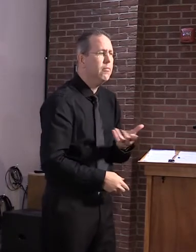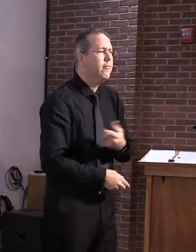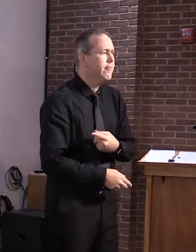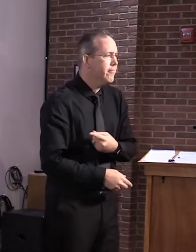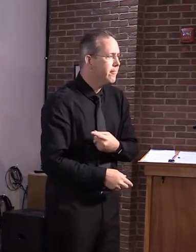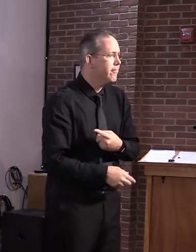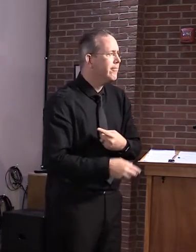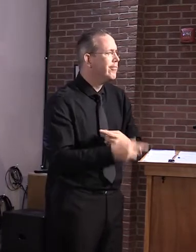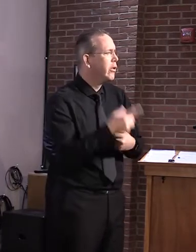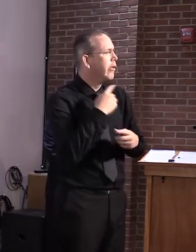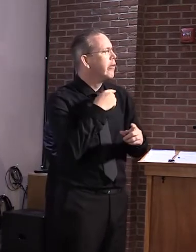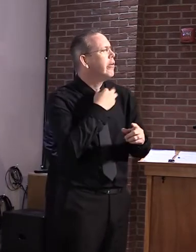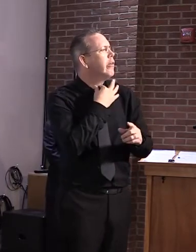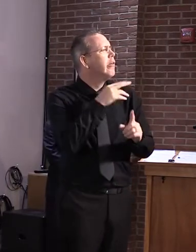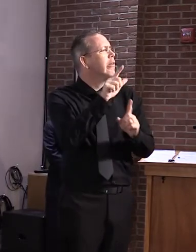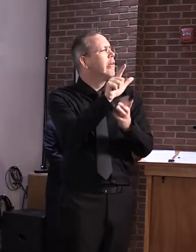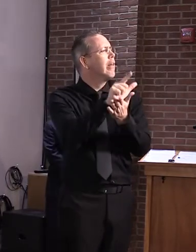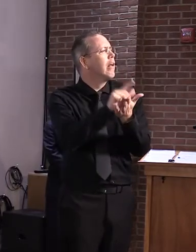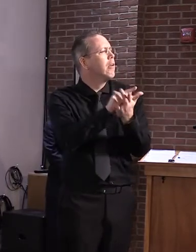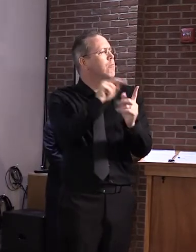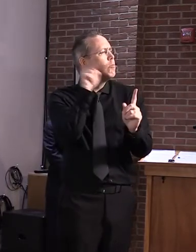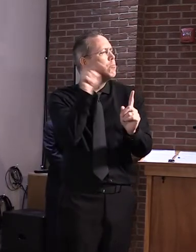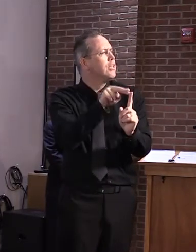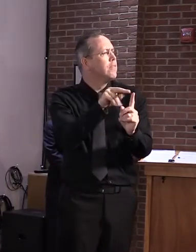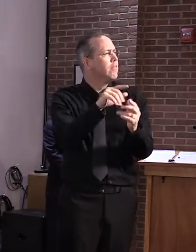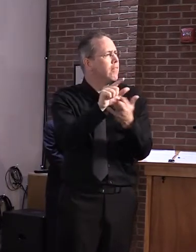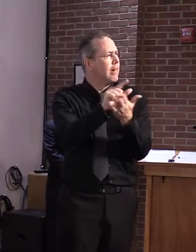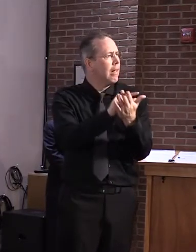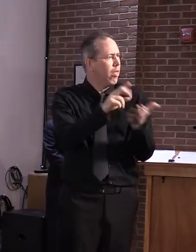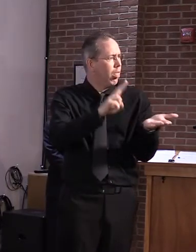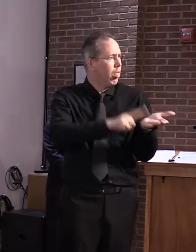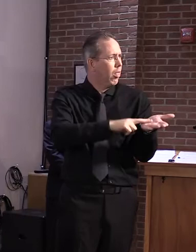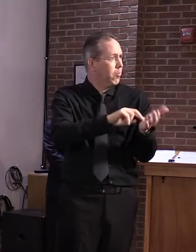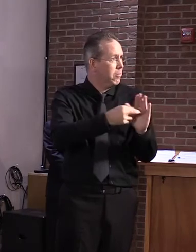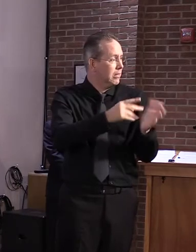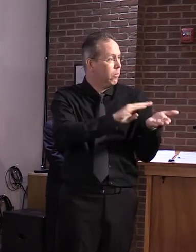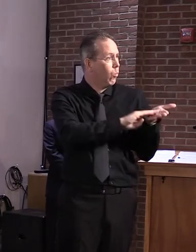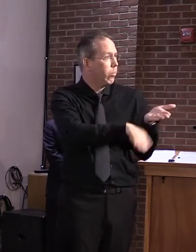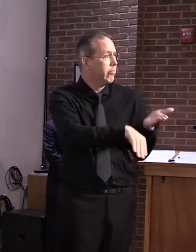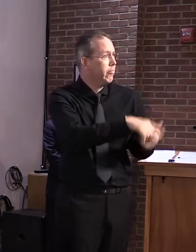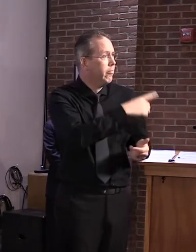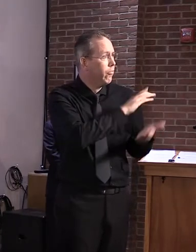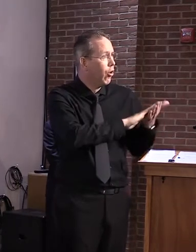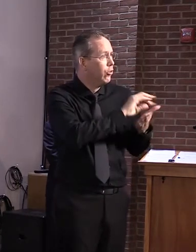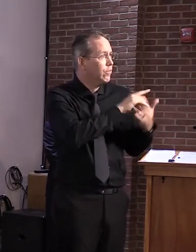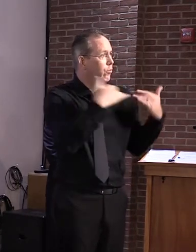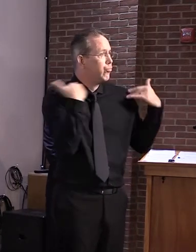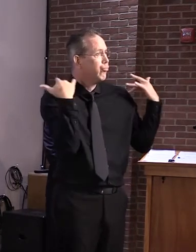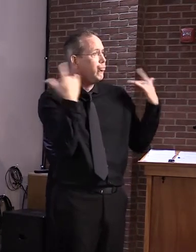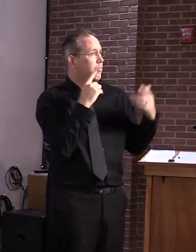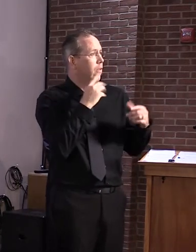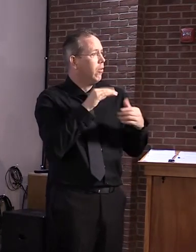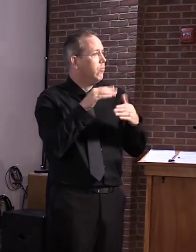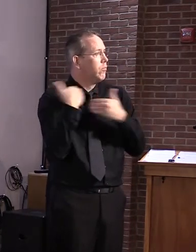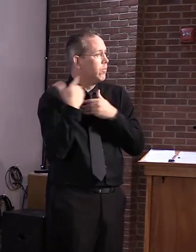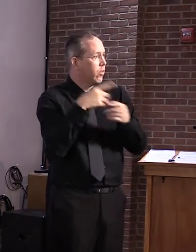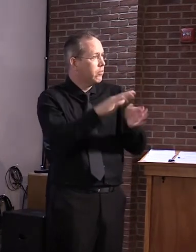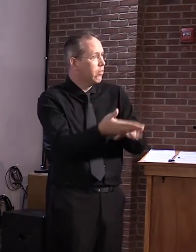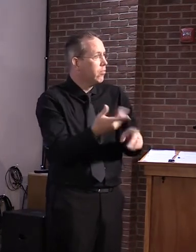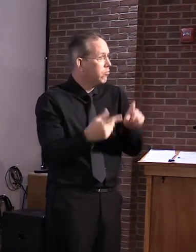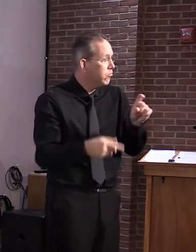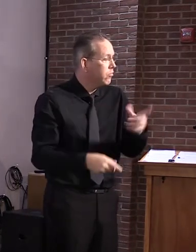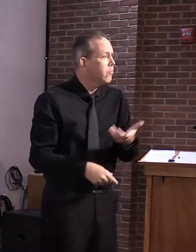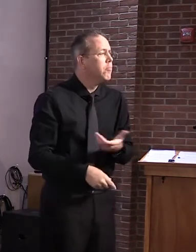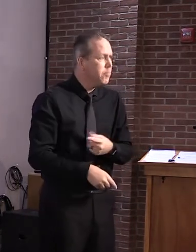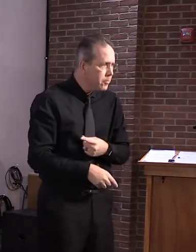Well, I'm not a lawyer, so I really am not qualified to answer the question. That's not why we wrote the policy as we did. We wrote it to show our students what